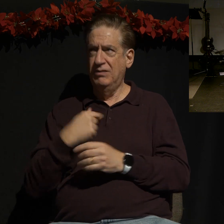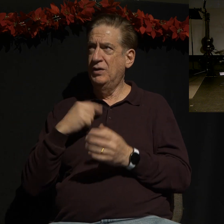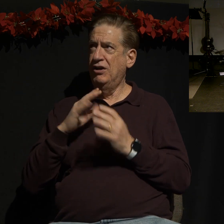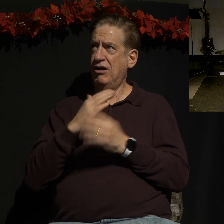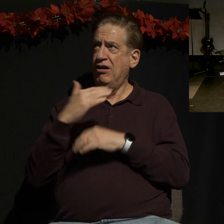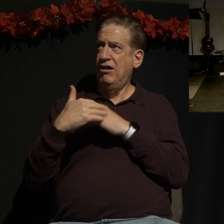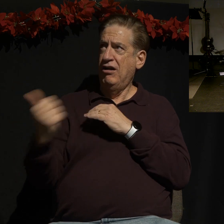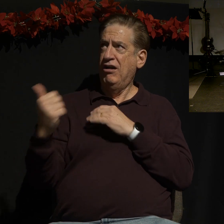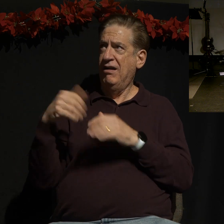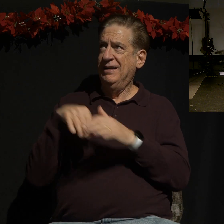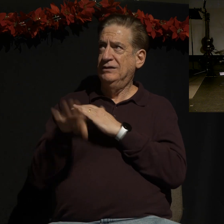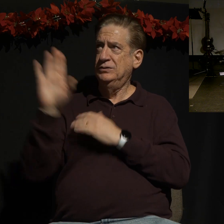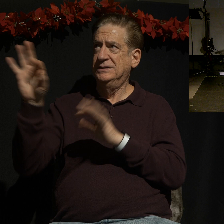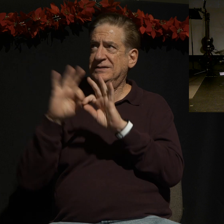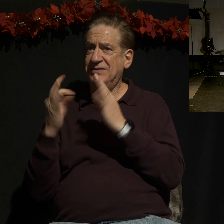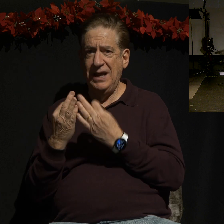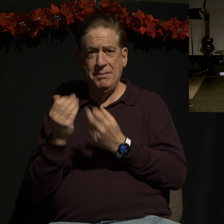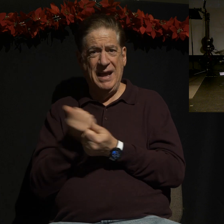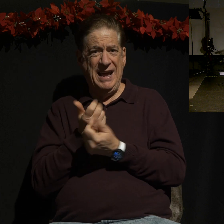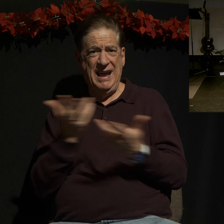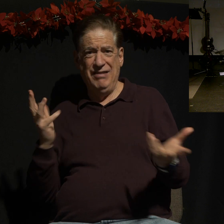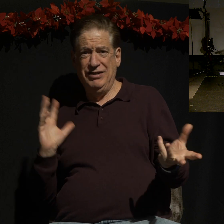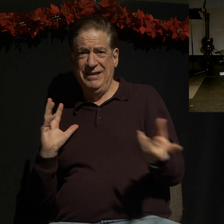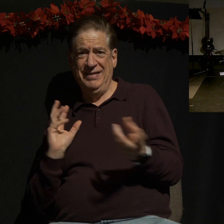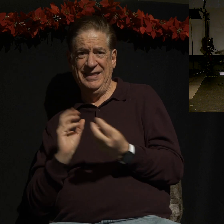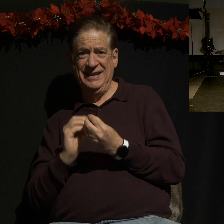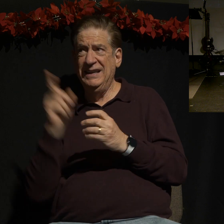you, therefore,